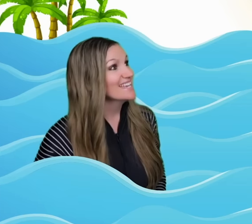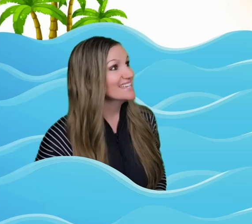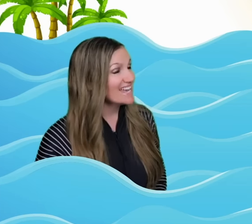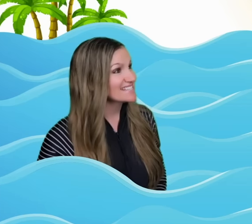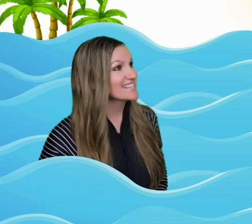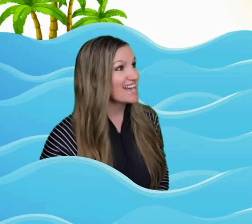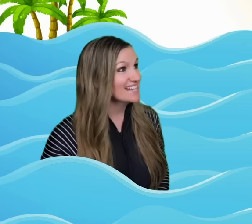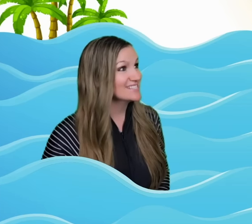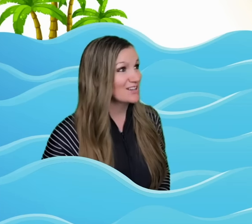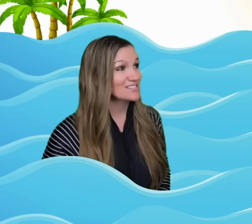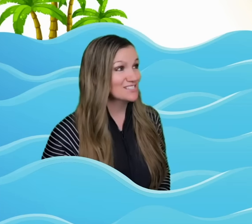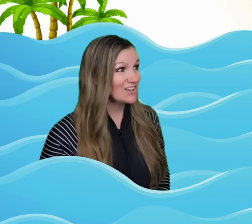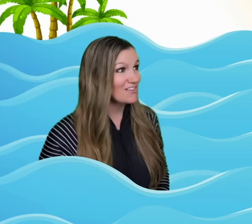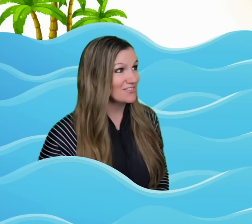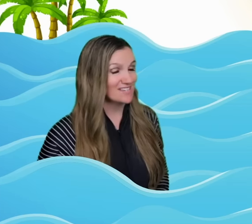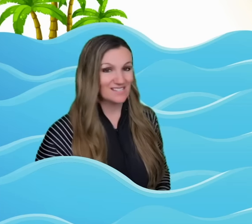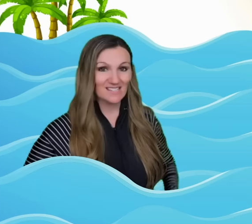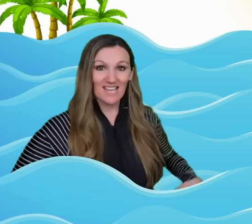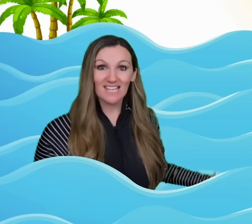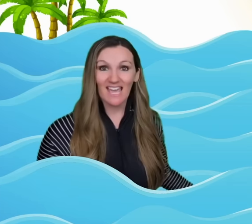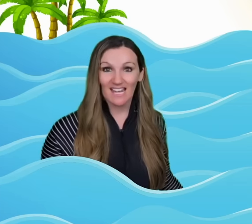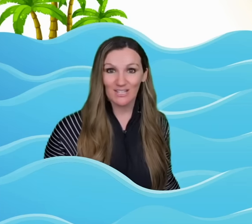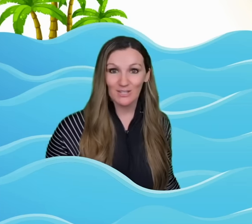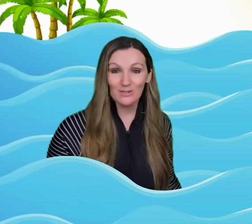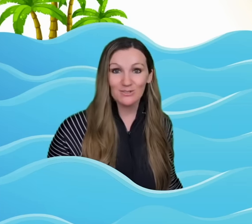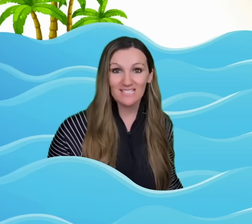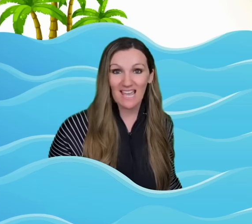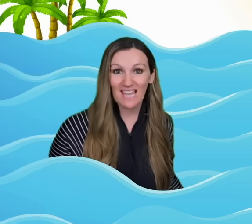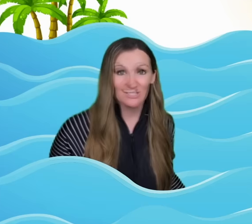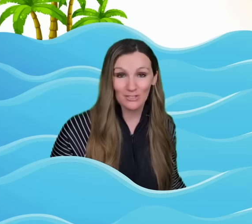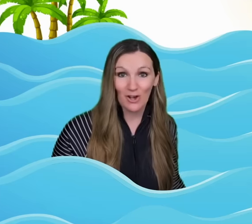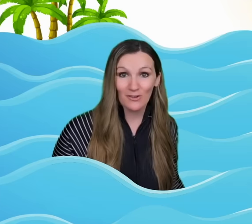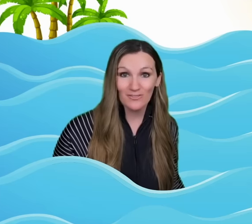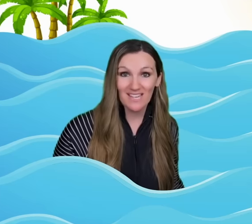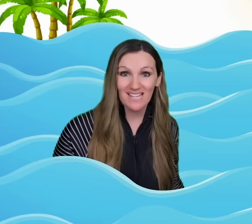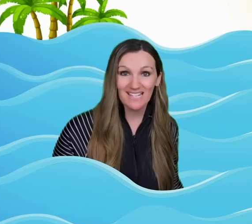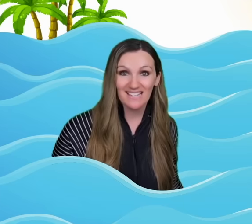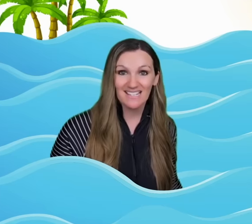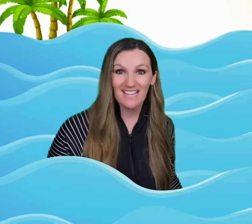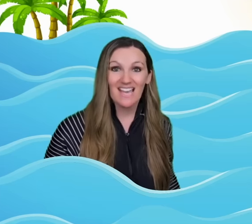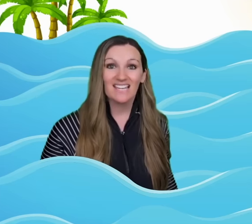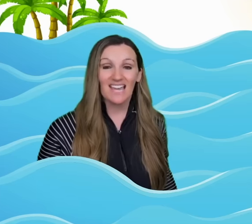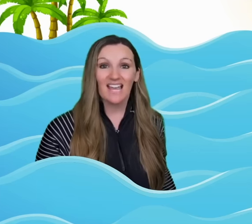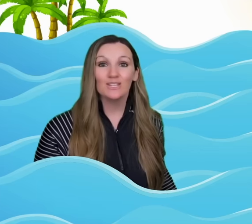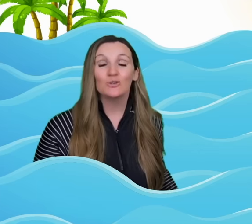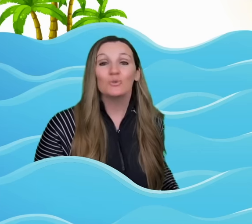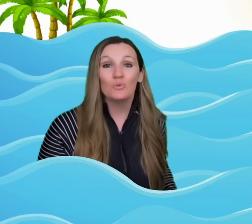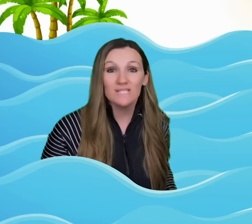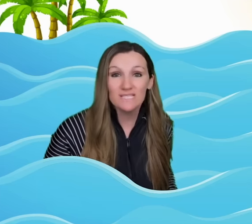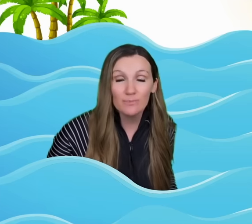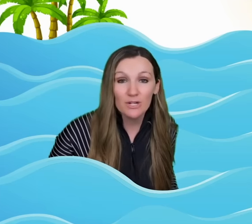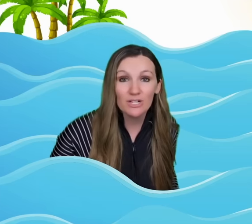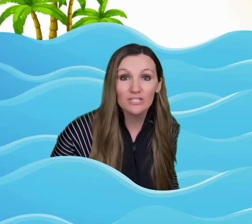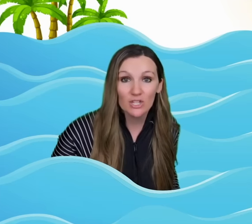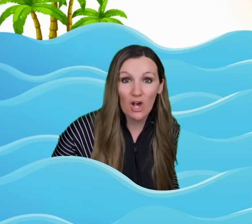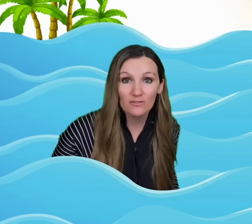Yes, I saw a dolphin. Can you say dolphin? Can you whisper dolphin?